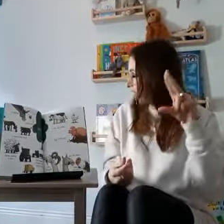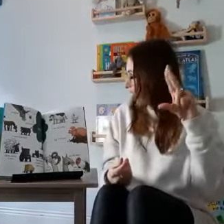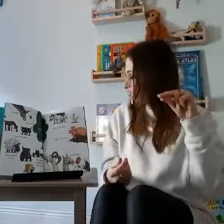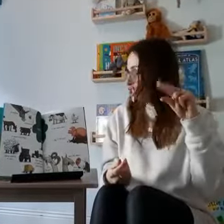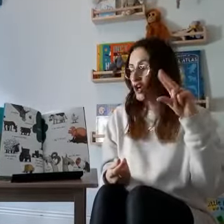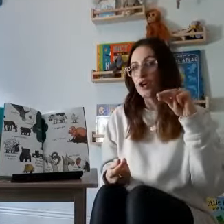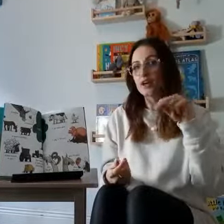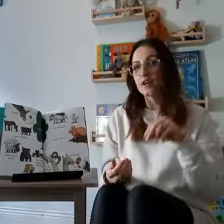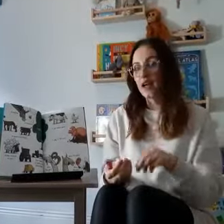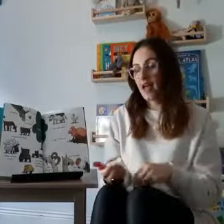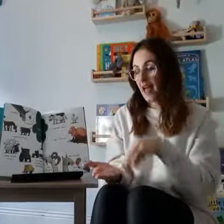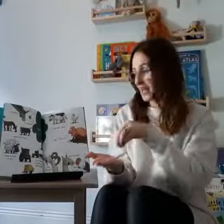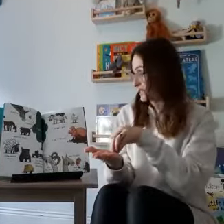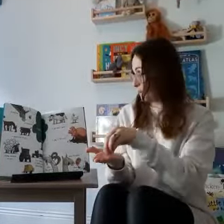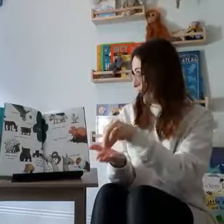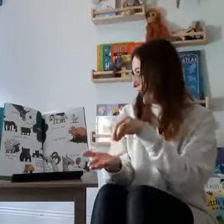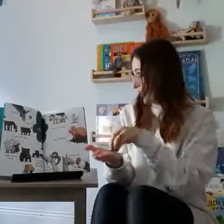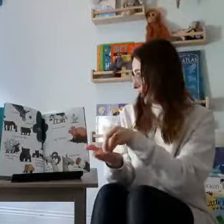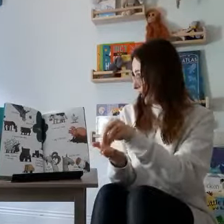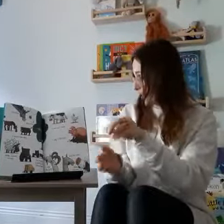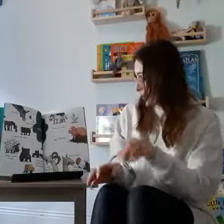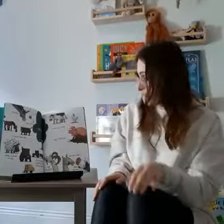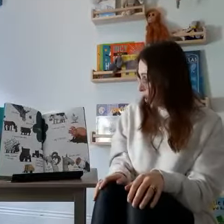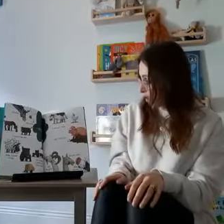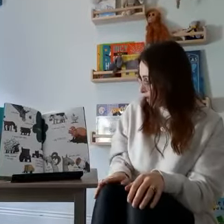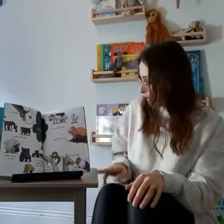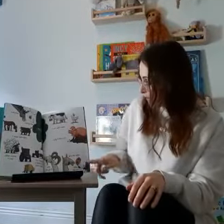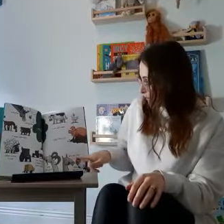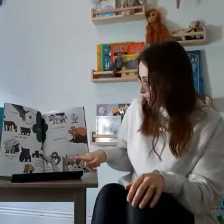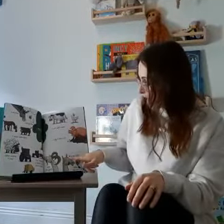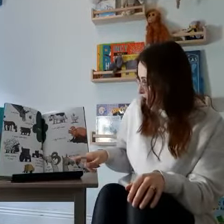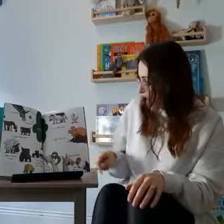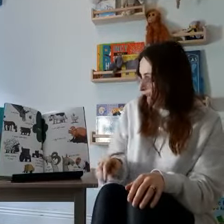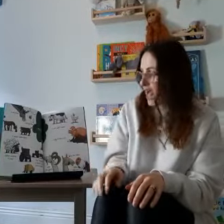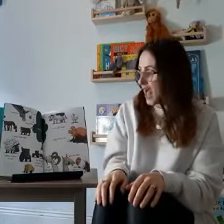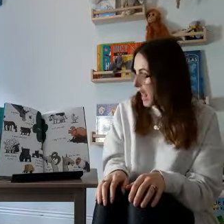a duck and a pig in muck.